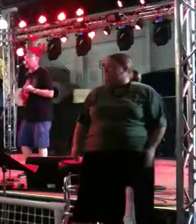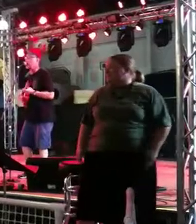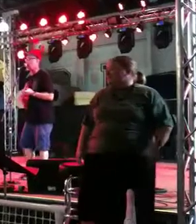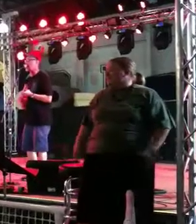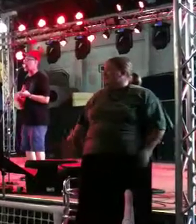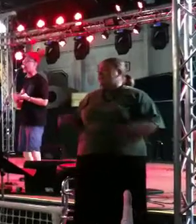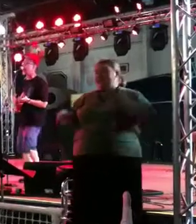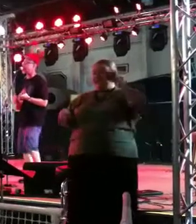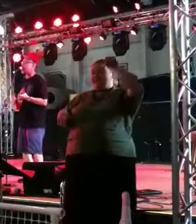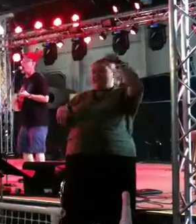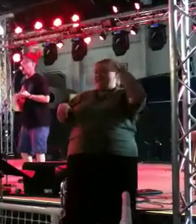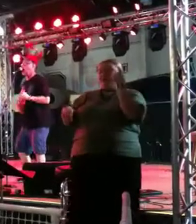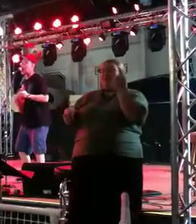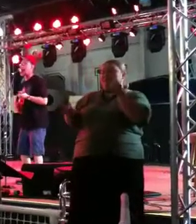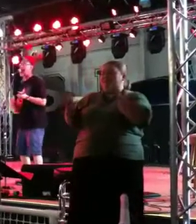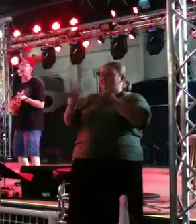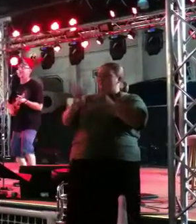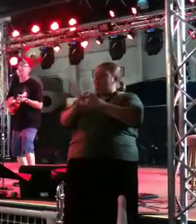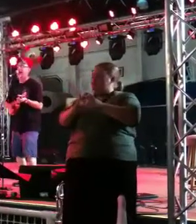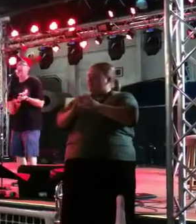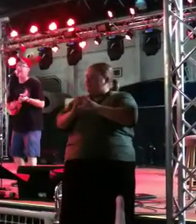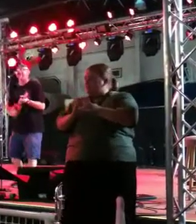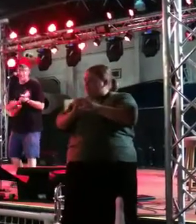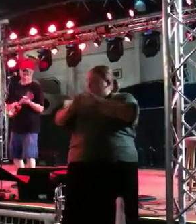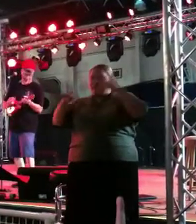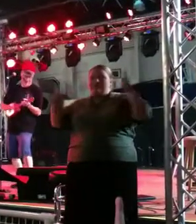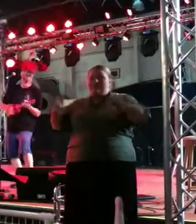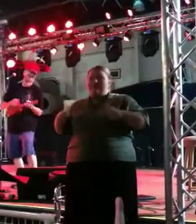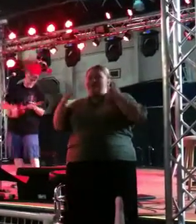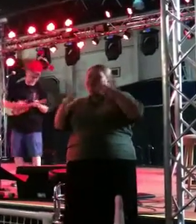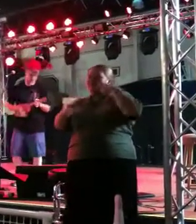They don't let those old clouds of light